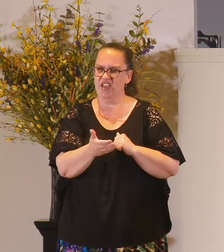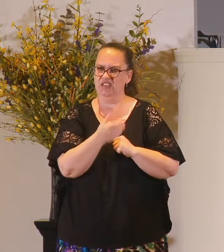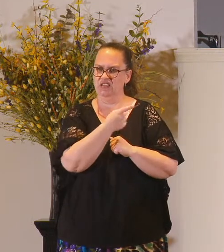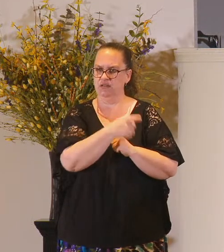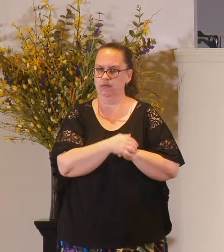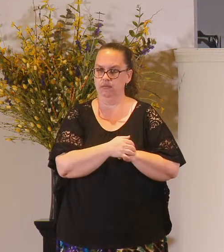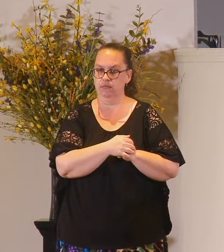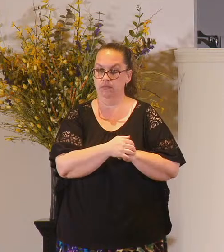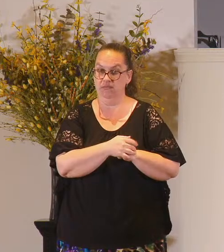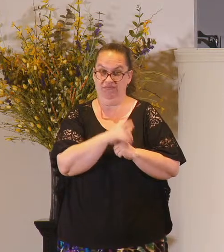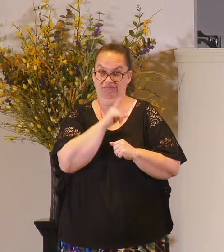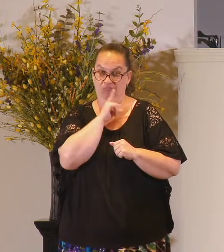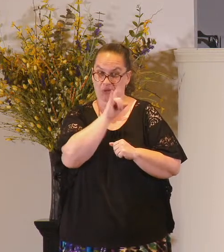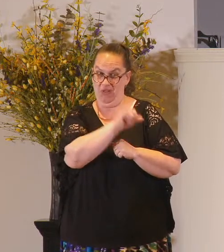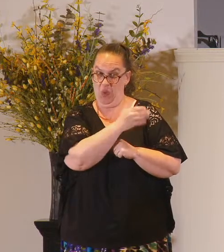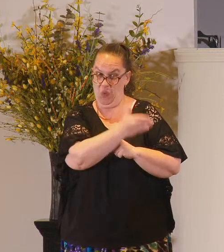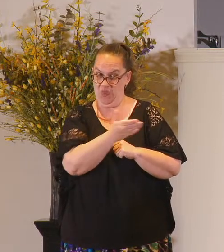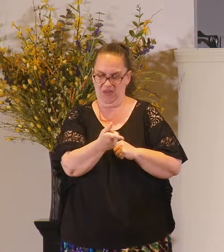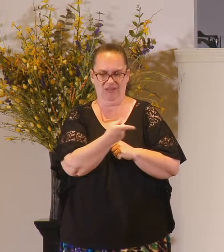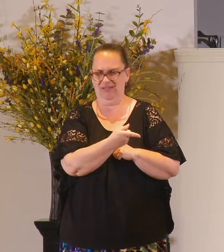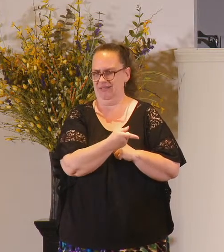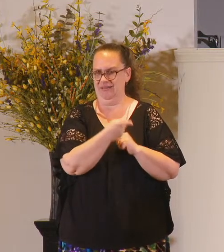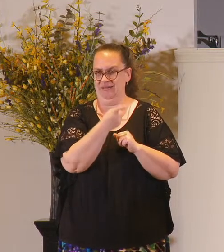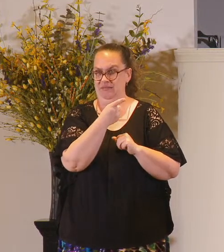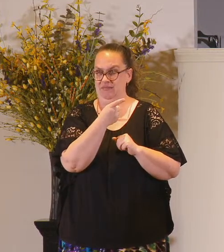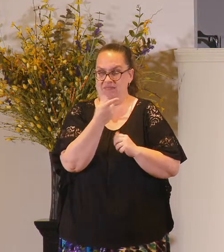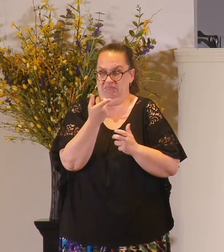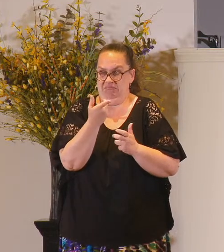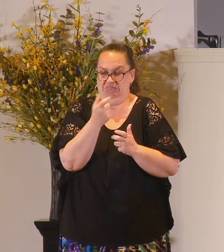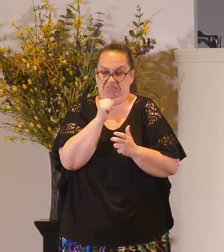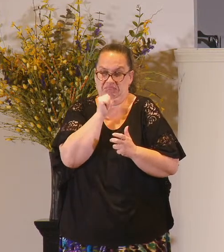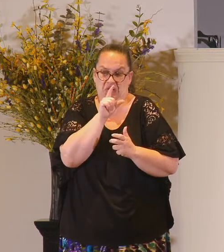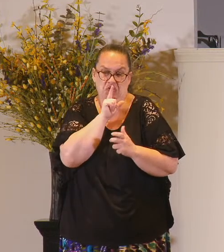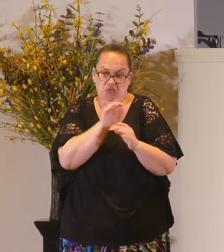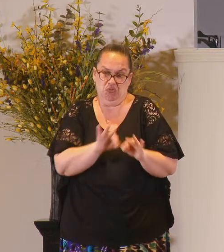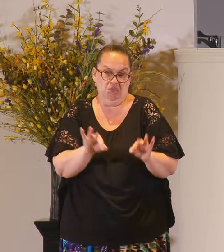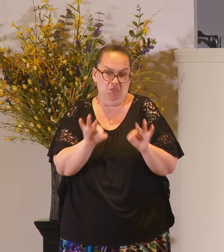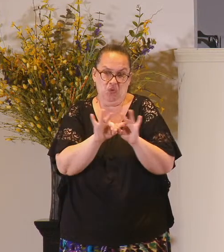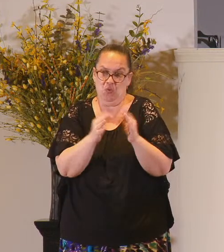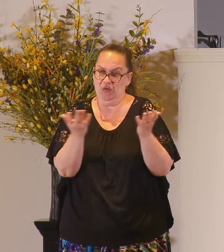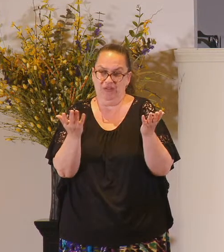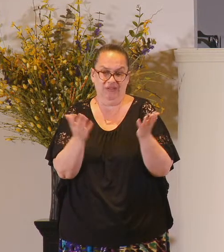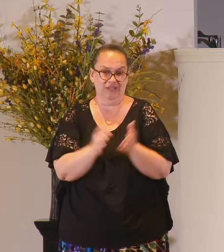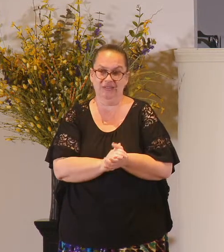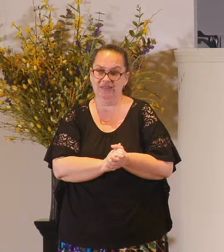Stuff that in the big picture just doesn't really matter.